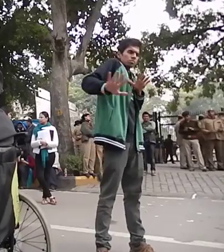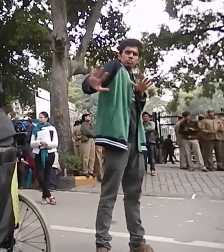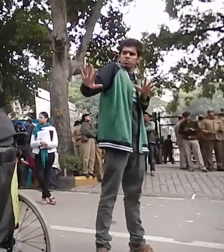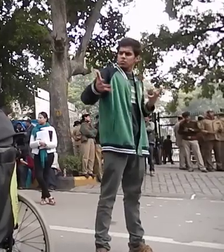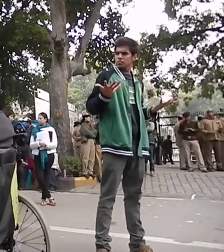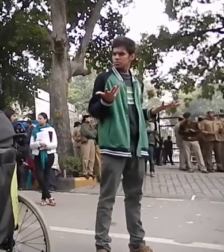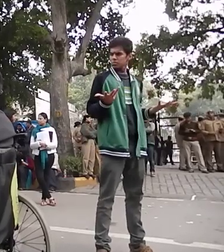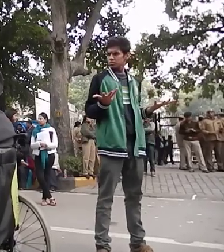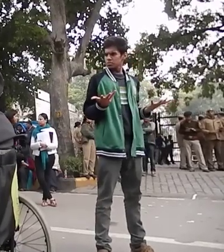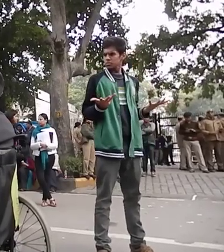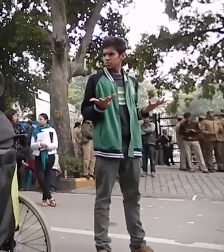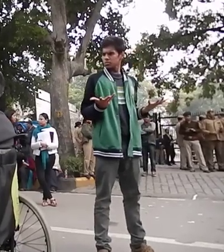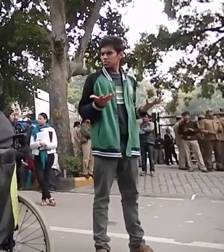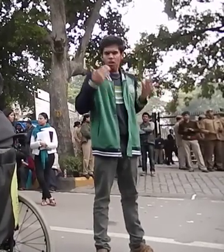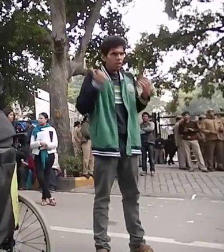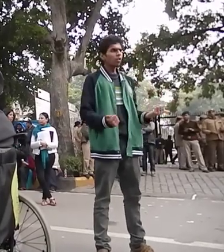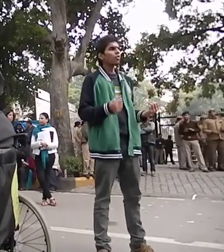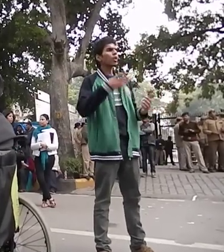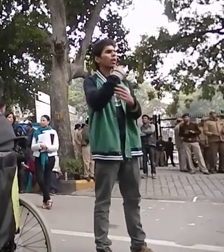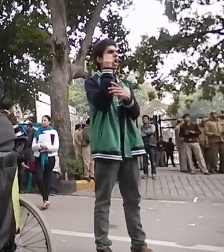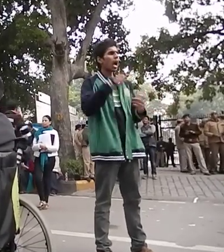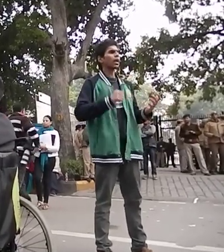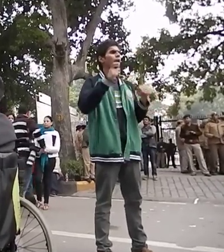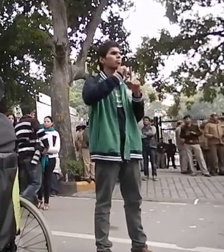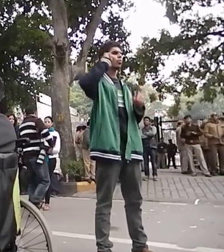today, this is an indefinite dharna that people are holding.